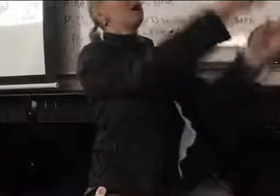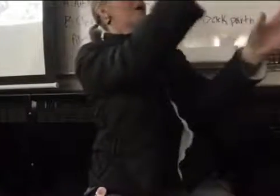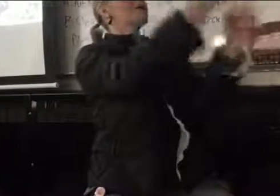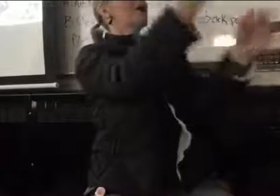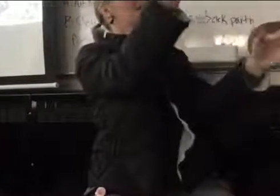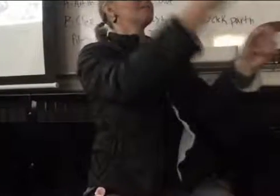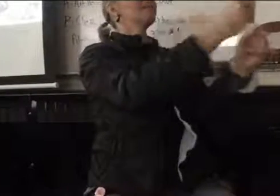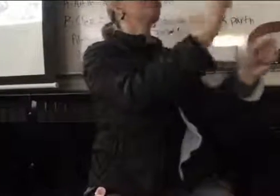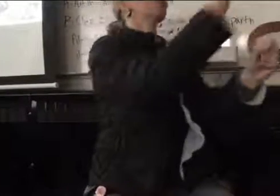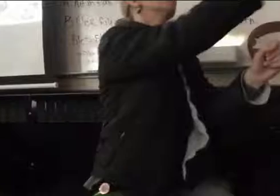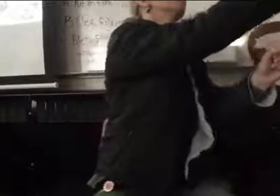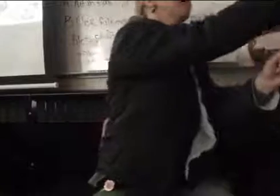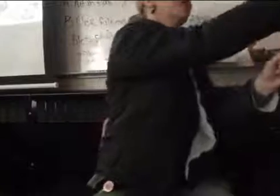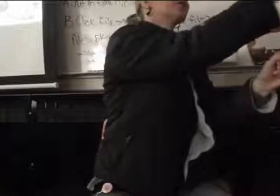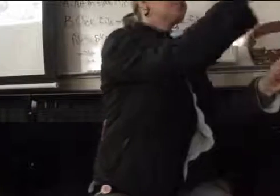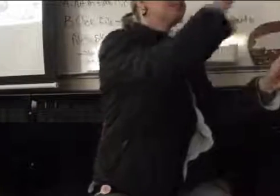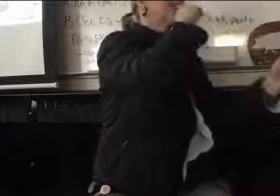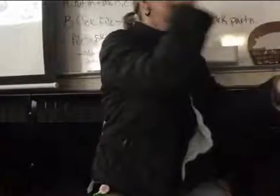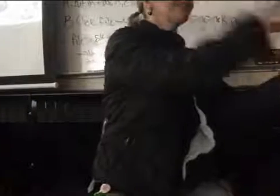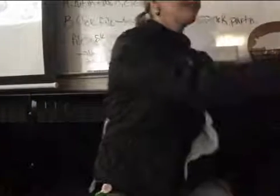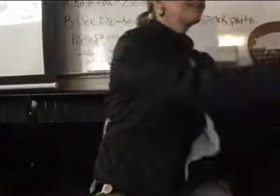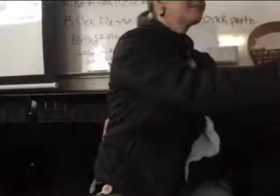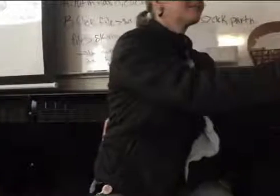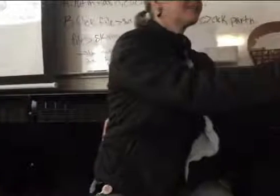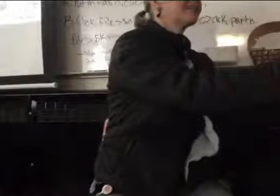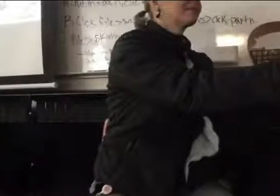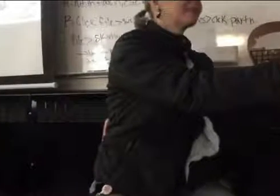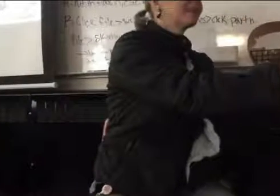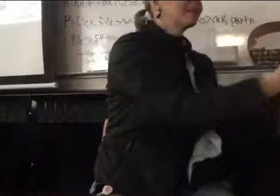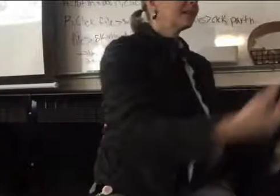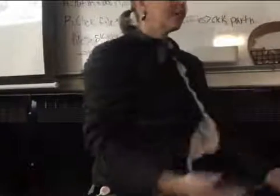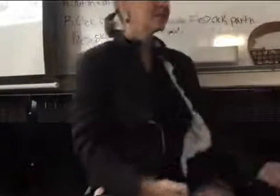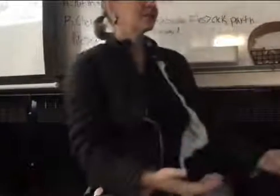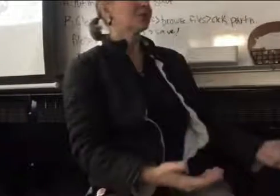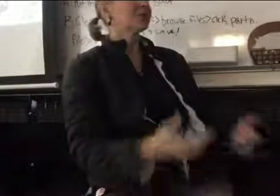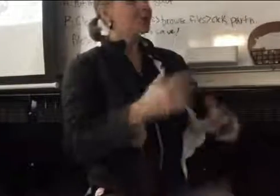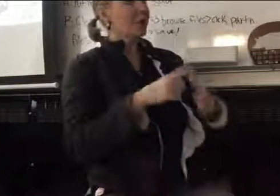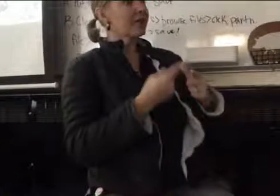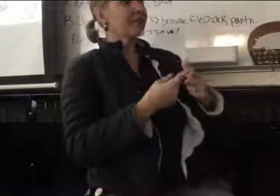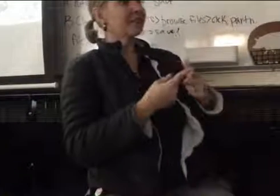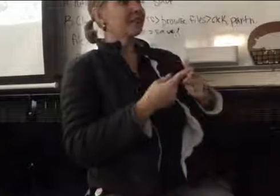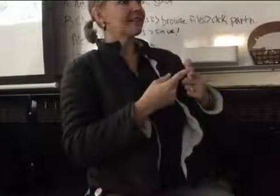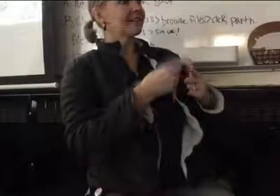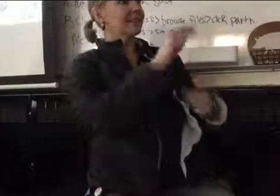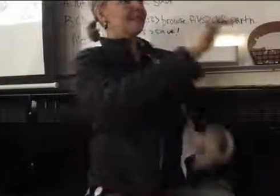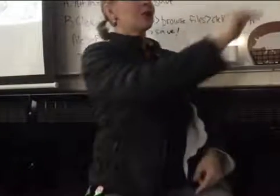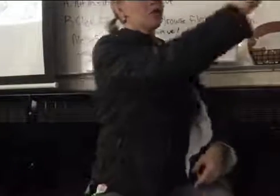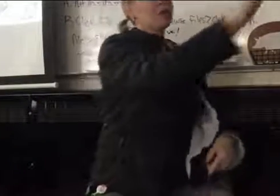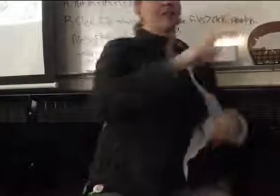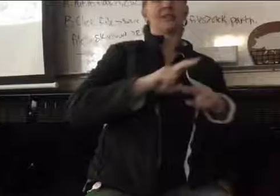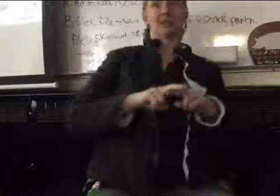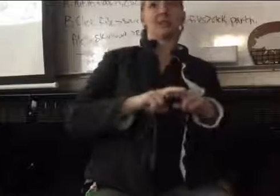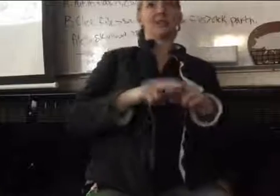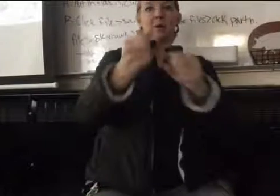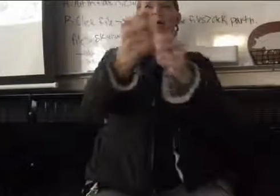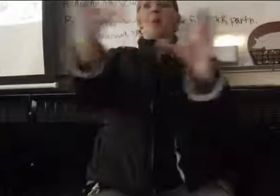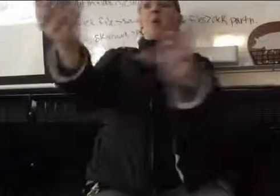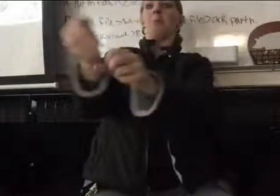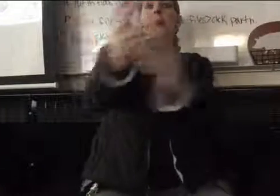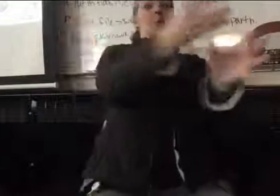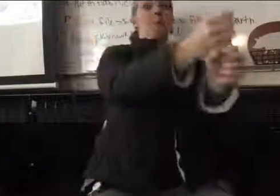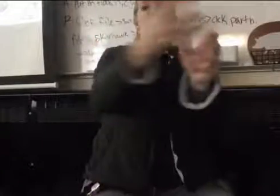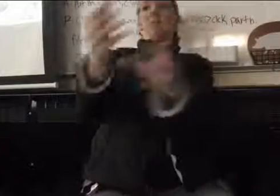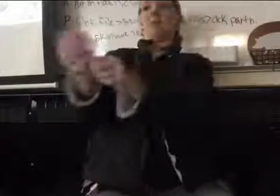here. Okay? So the Union Army just waits. That's all they do. They sit there and wait for about an